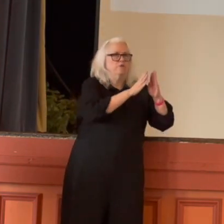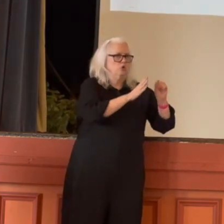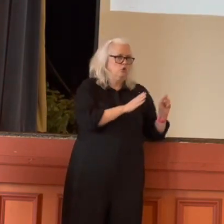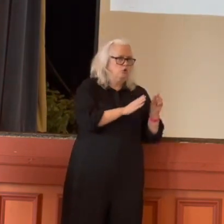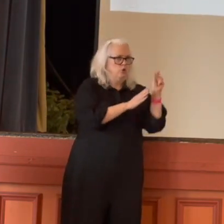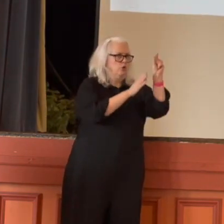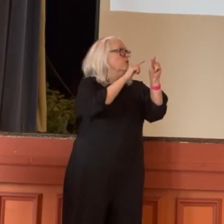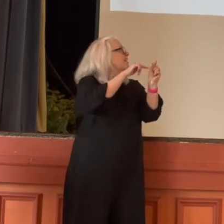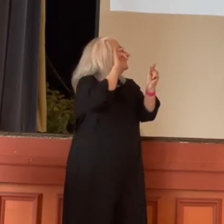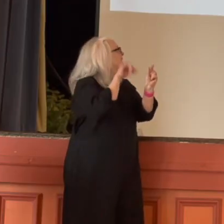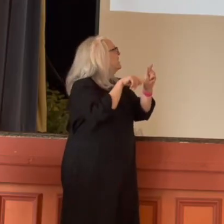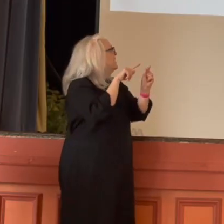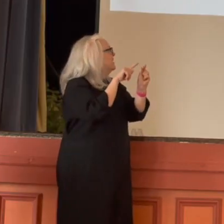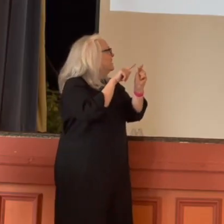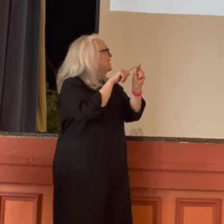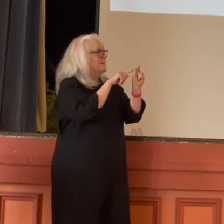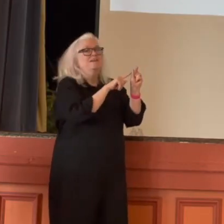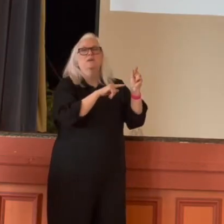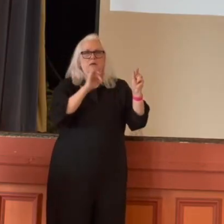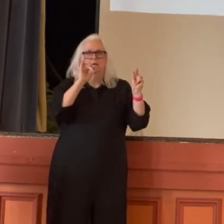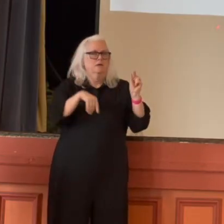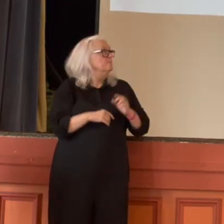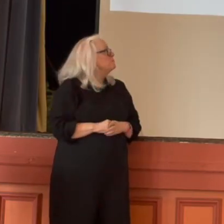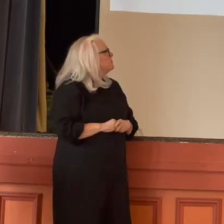okay, this is not working out well.